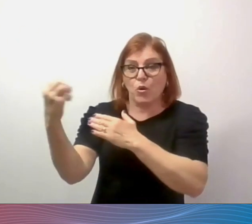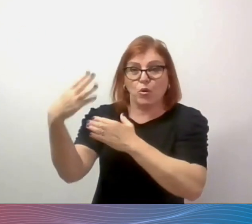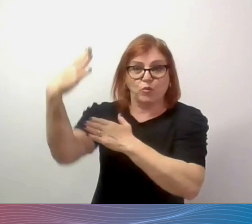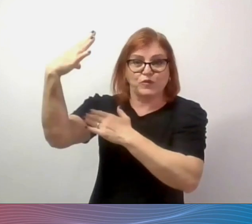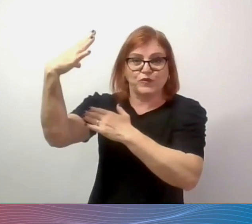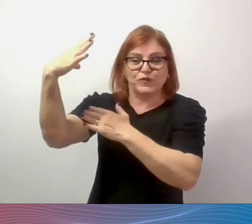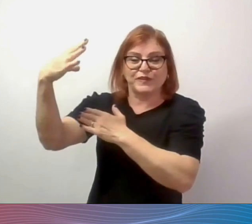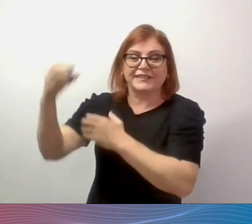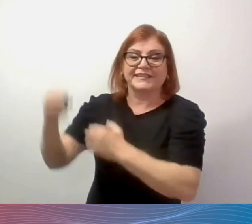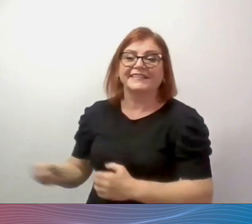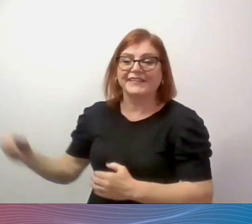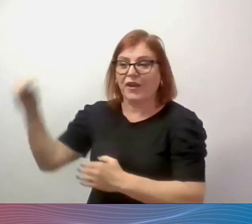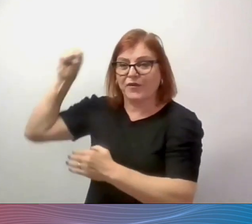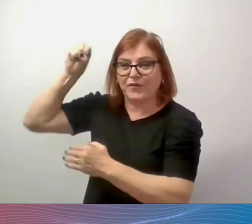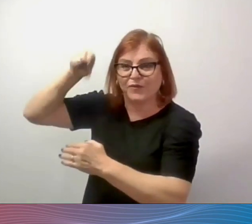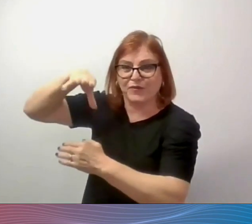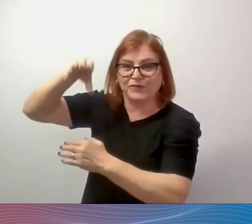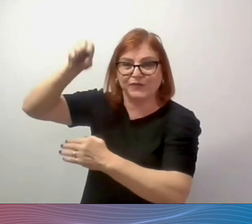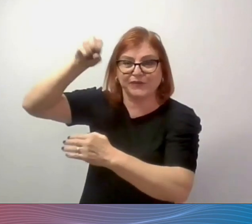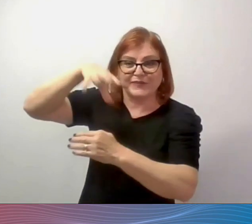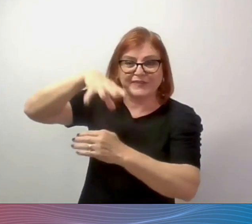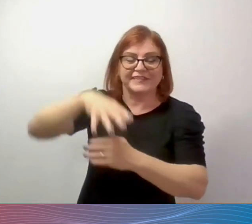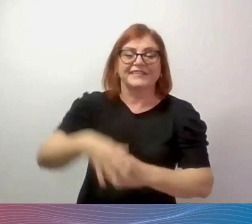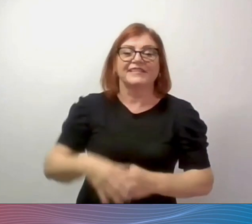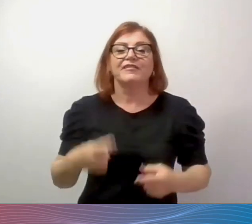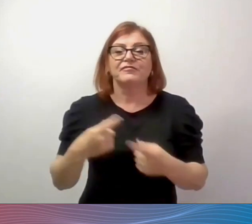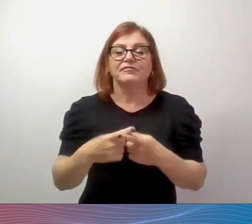around you is love and light. Porque Deus é